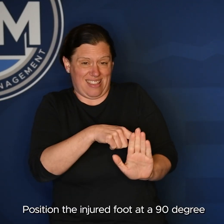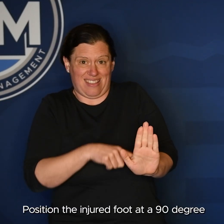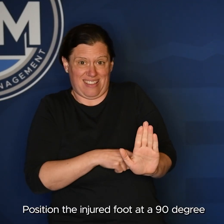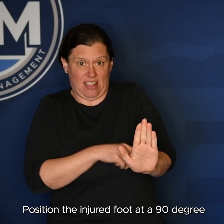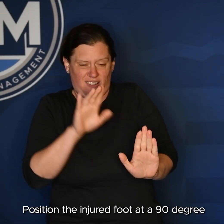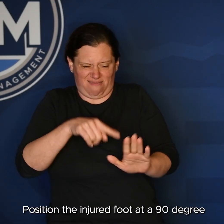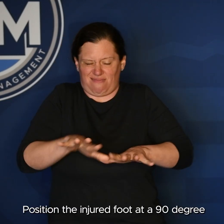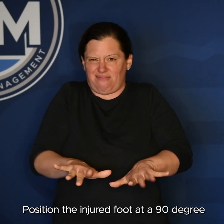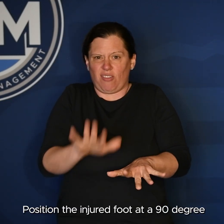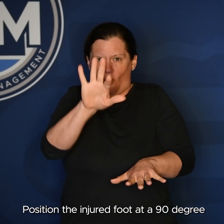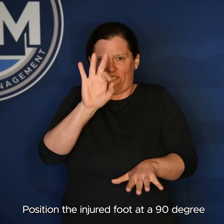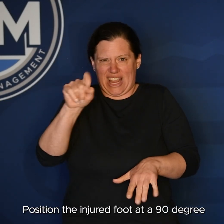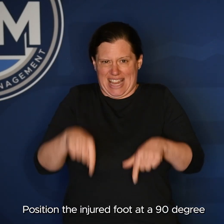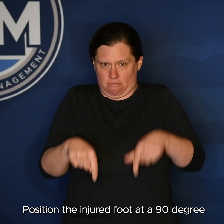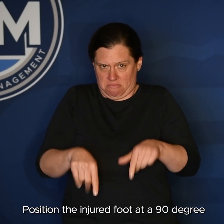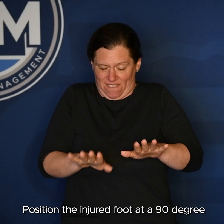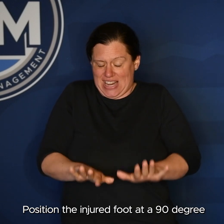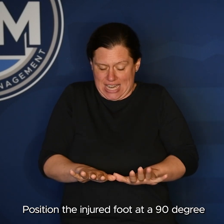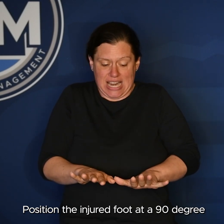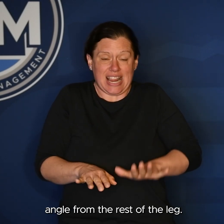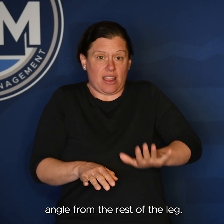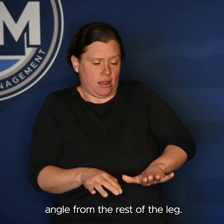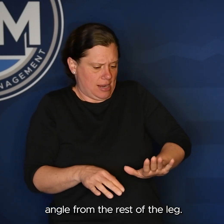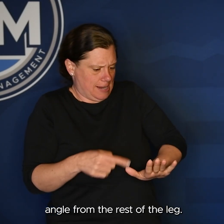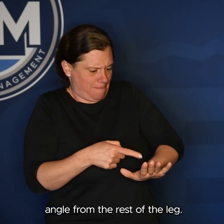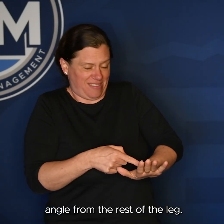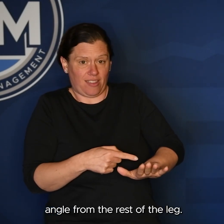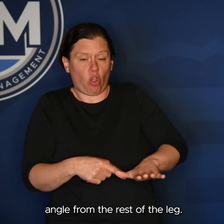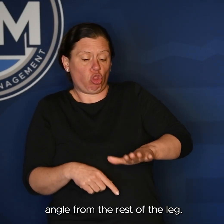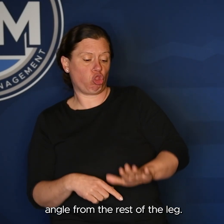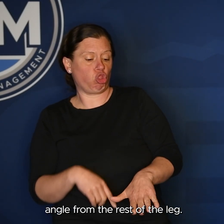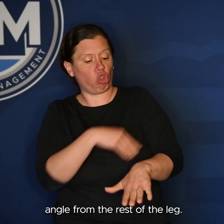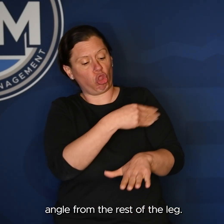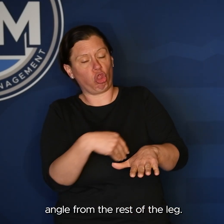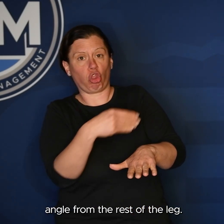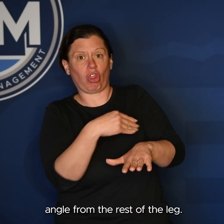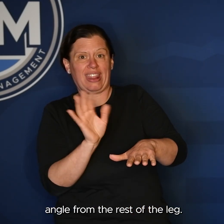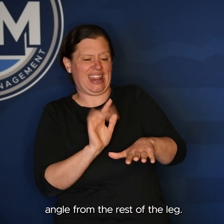position the injured foot at a 90-degree angle from the rest of the leg,